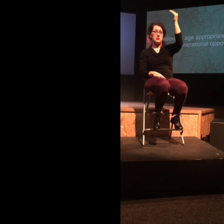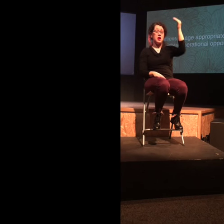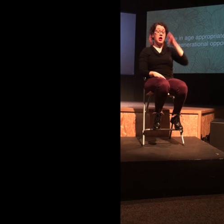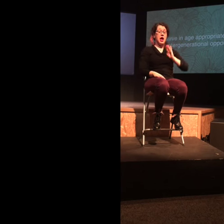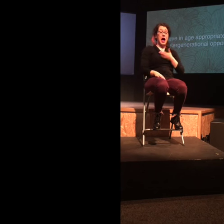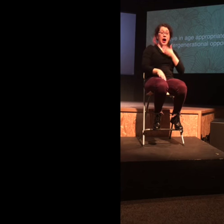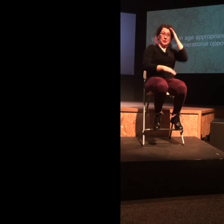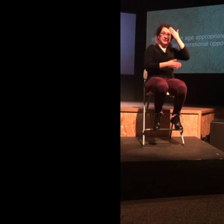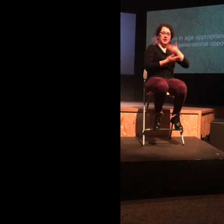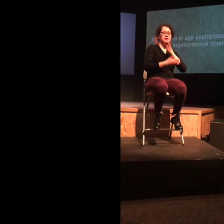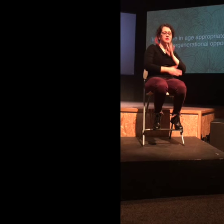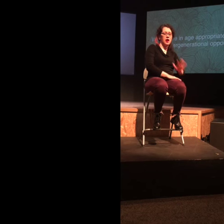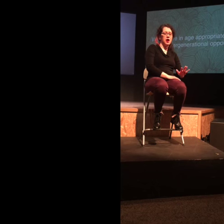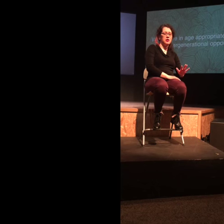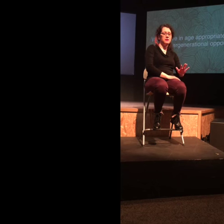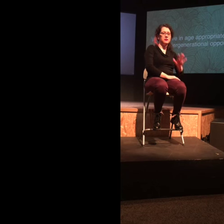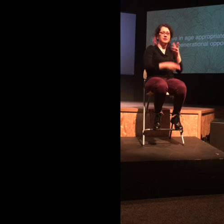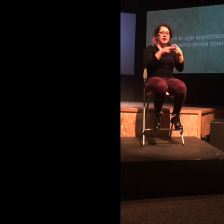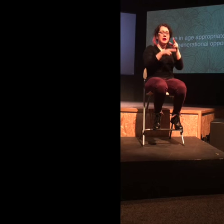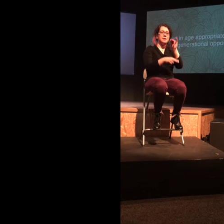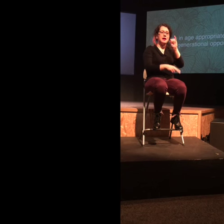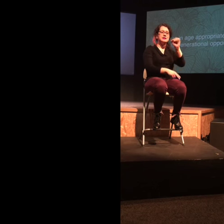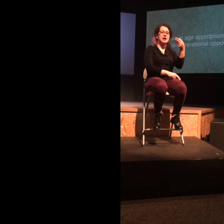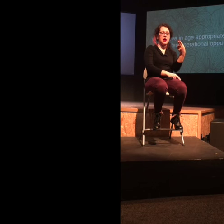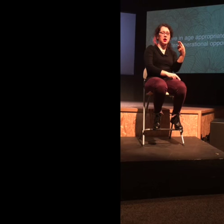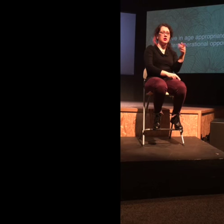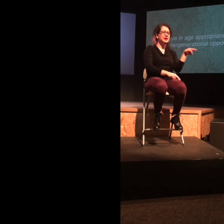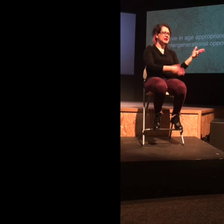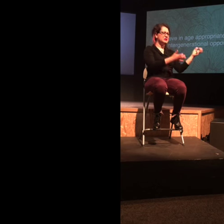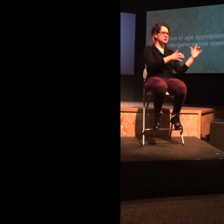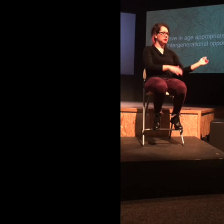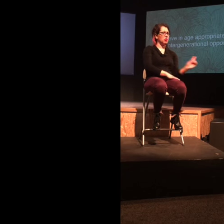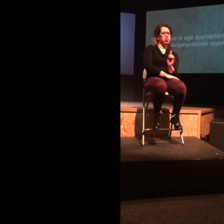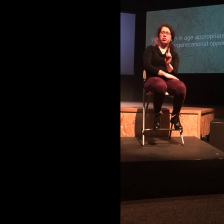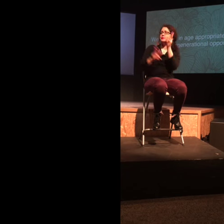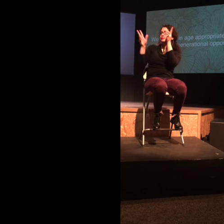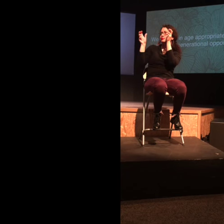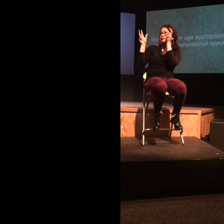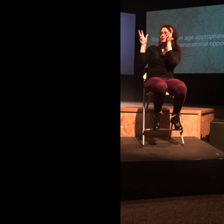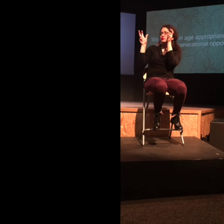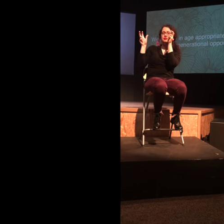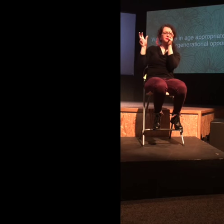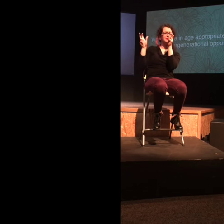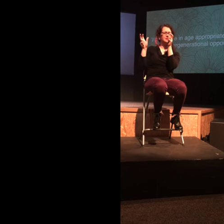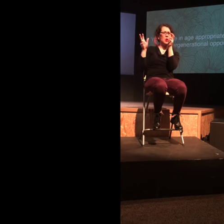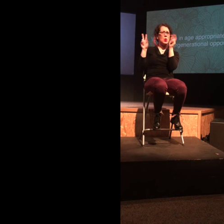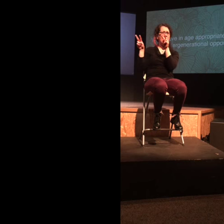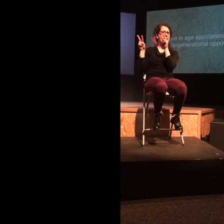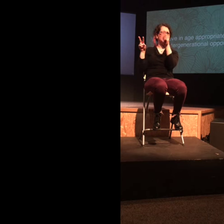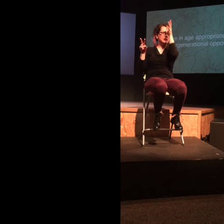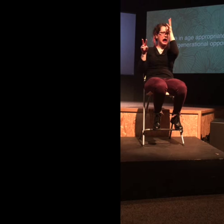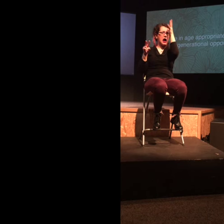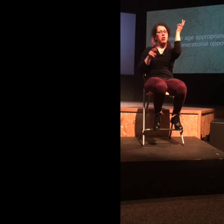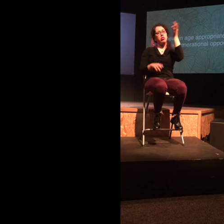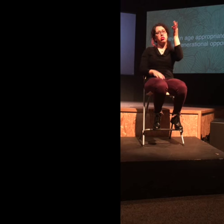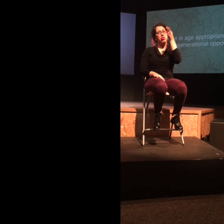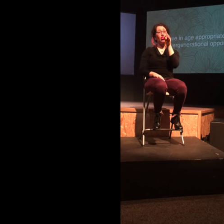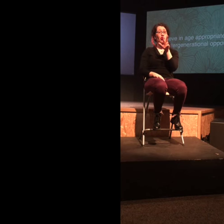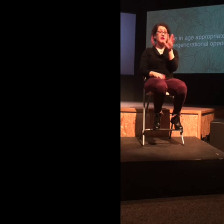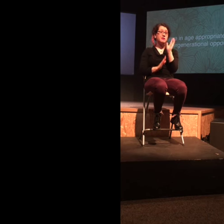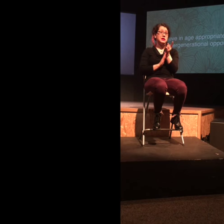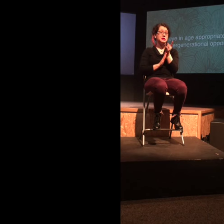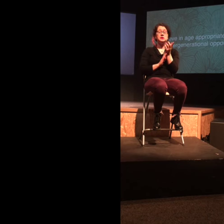son, Isaiah, does not want to come in here and listen to his daddy preach a 35-minute sermon. That would be super boring for